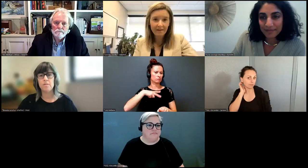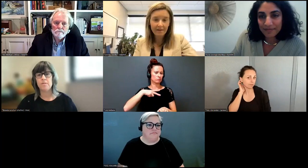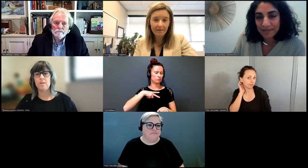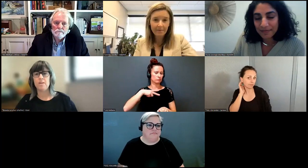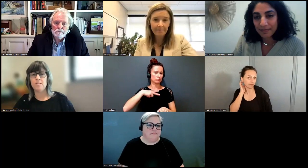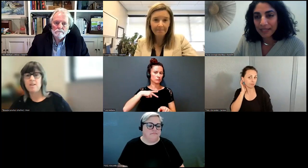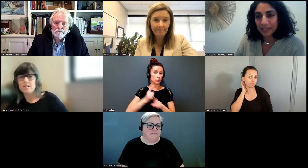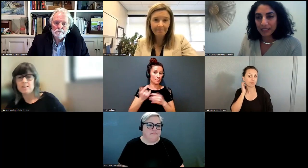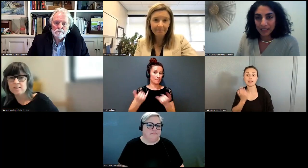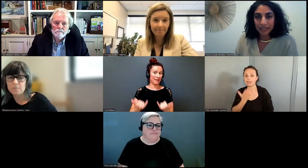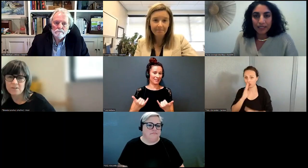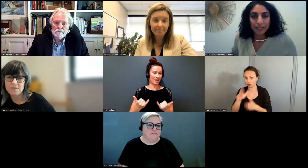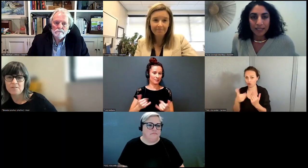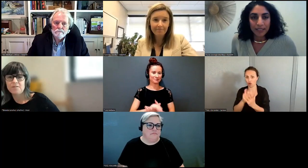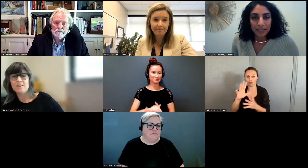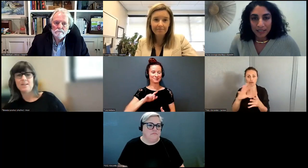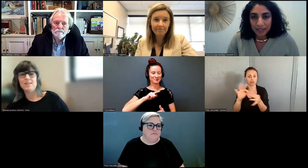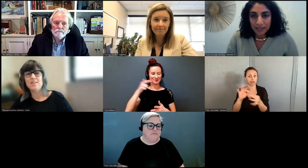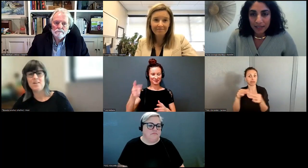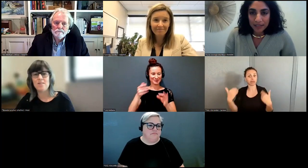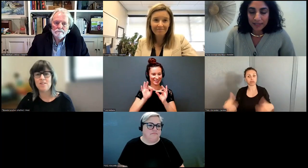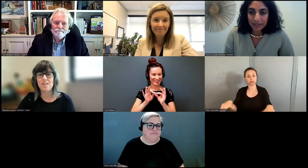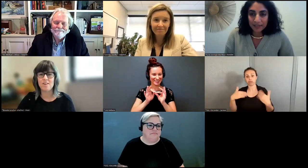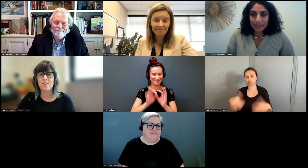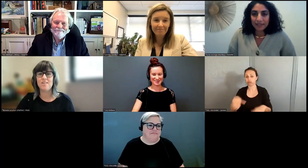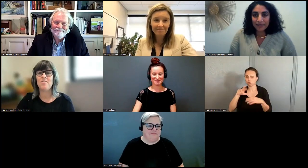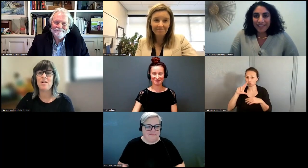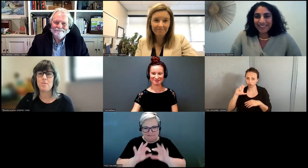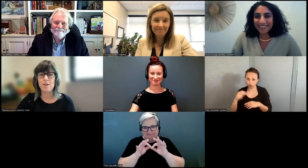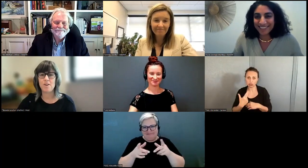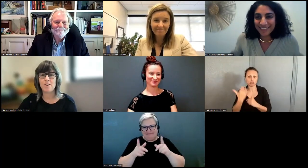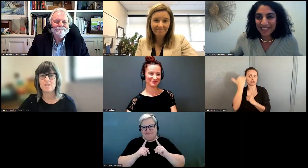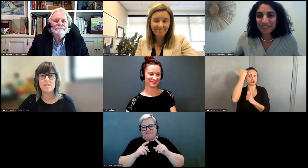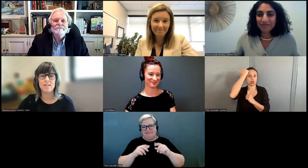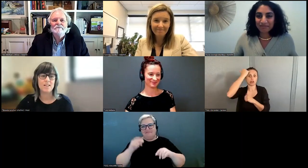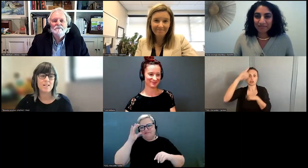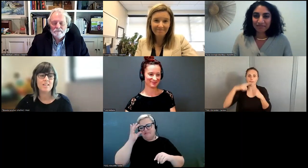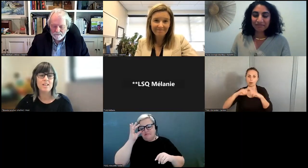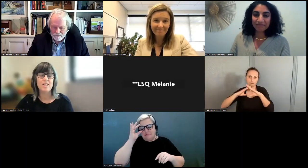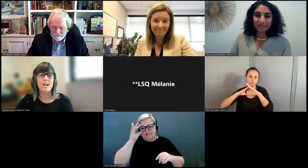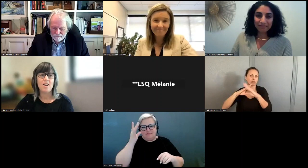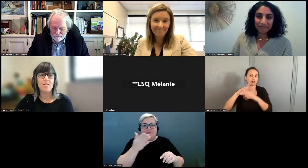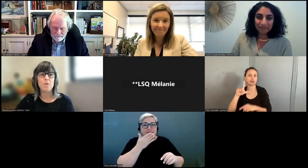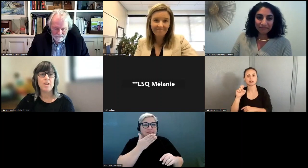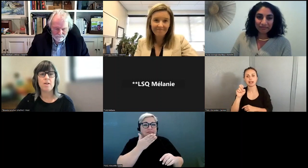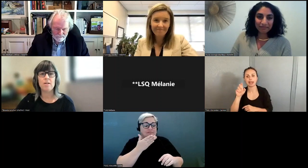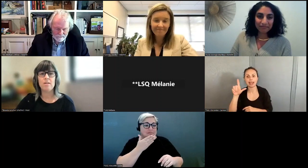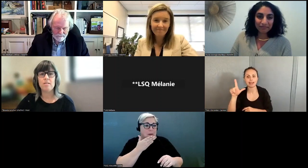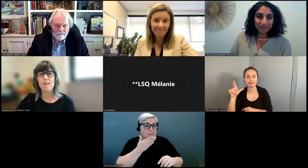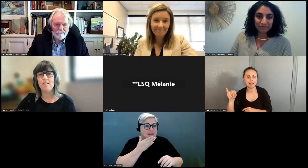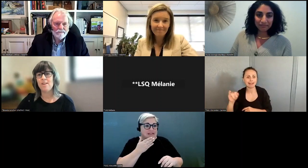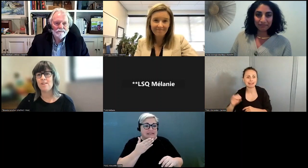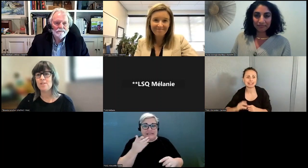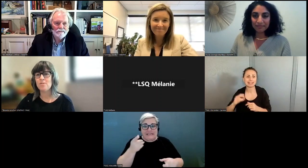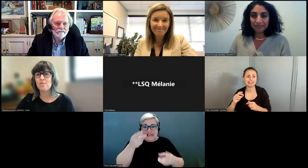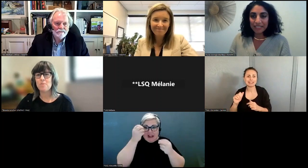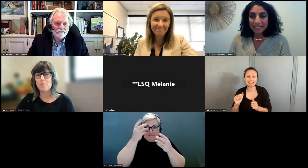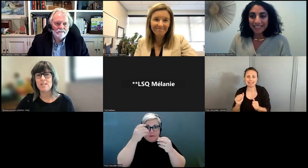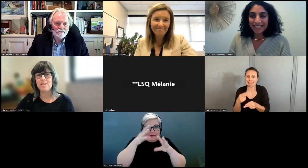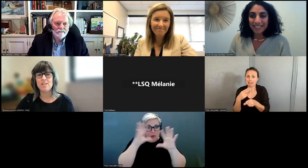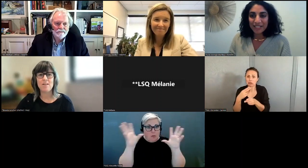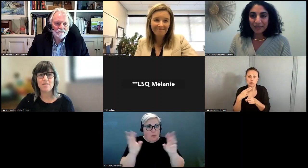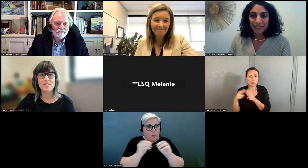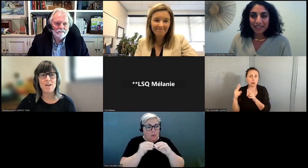Thank you for all of that wealth of knowledge there around the barriers, Leila. We are very short,